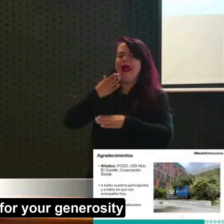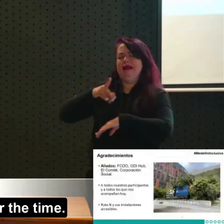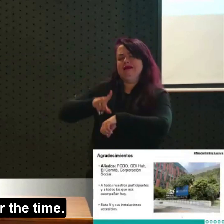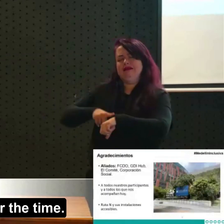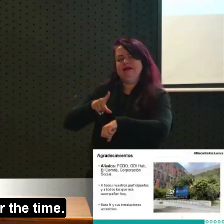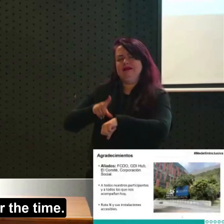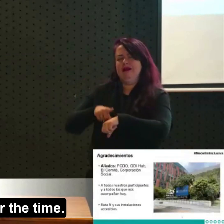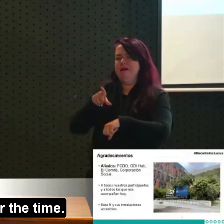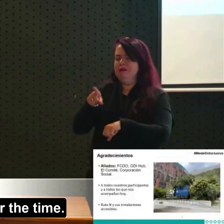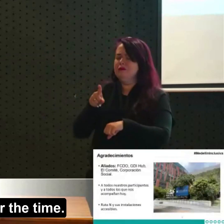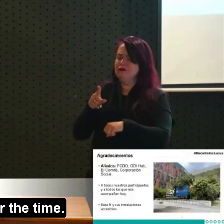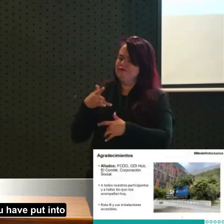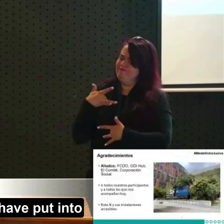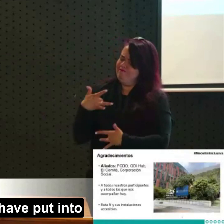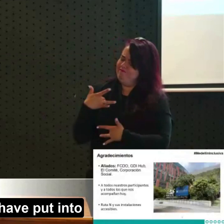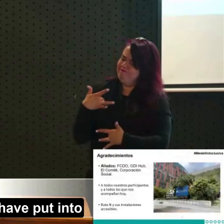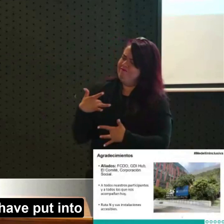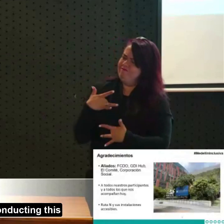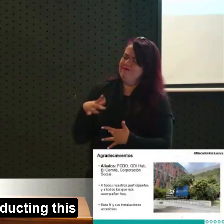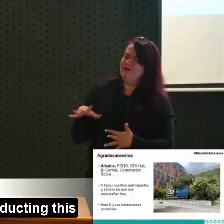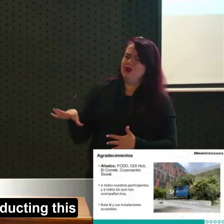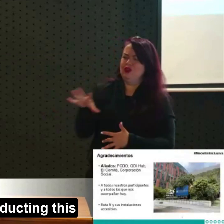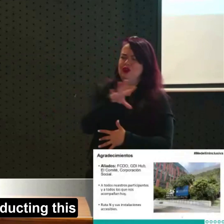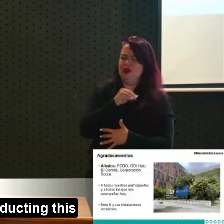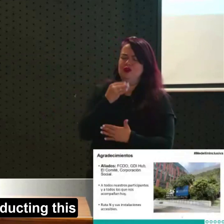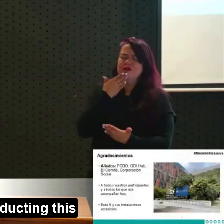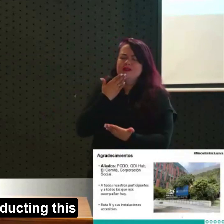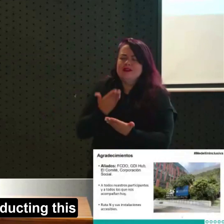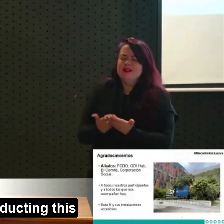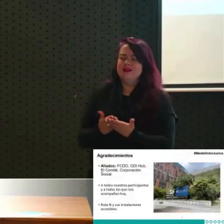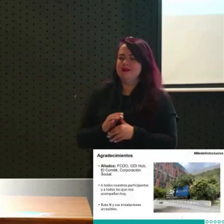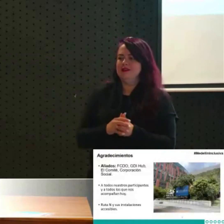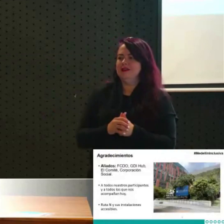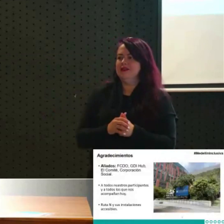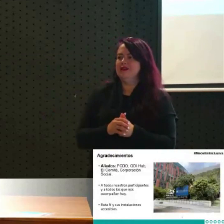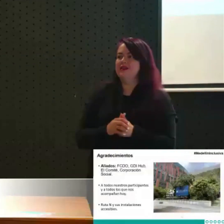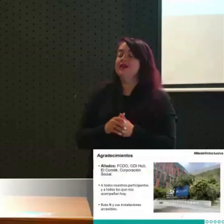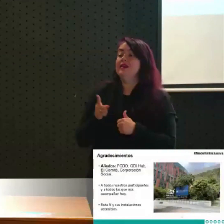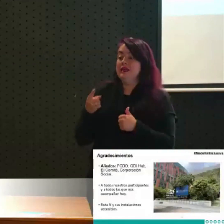for your generosity, for the time you have put into conducting this.